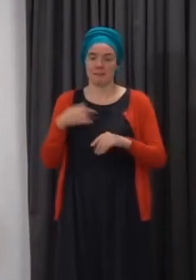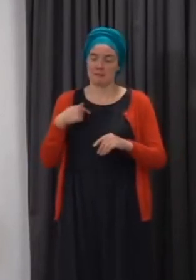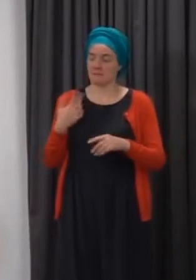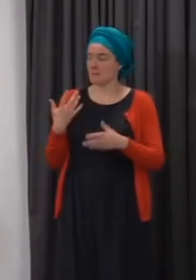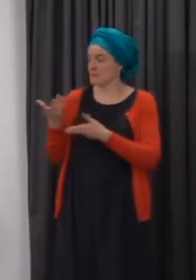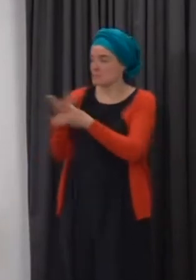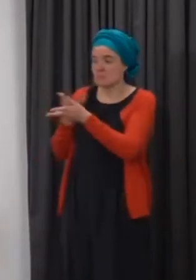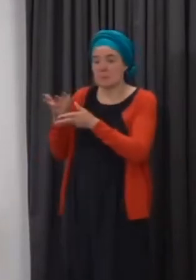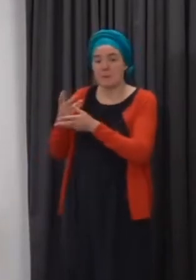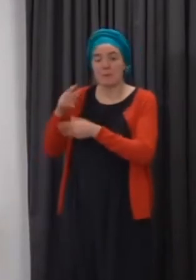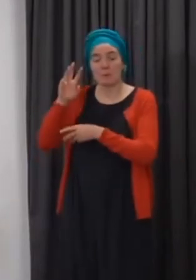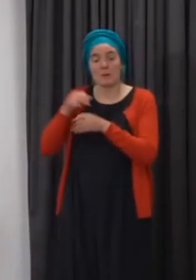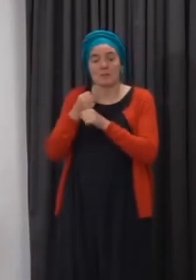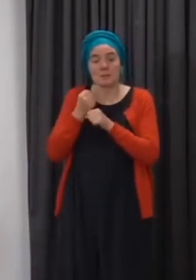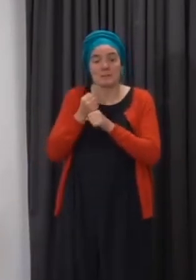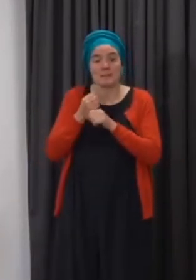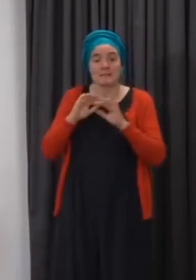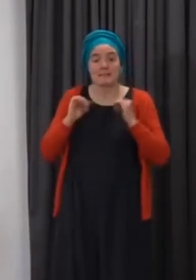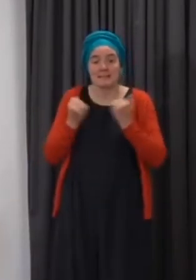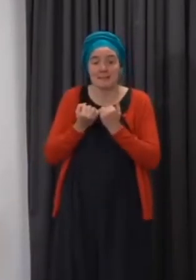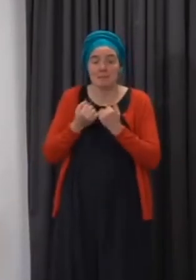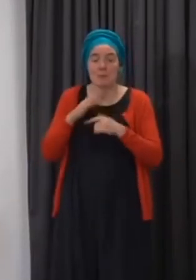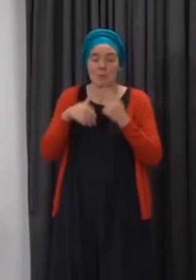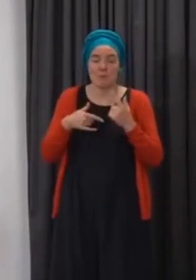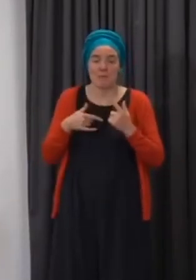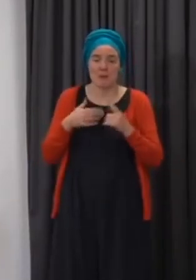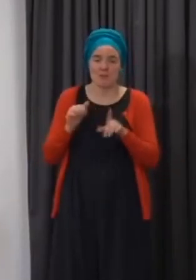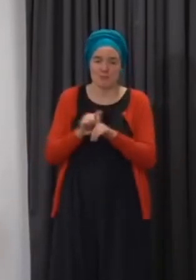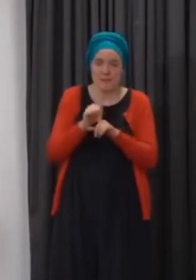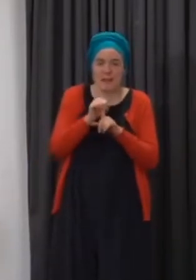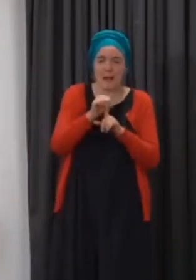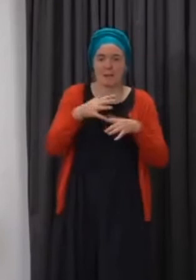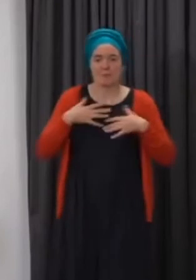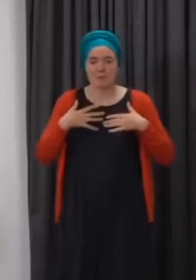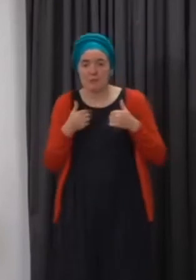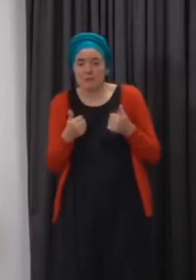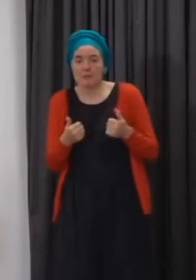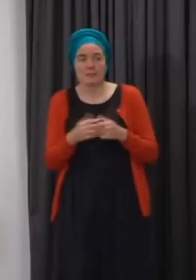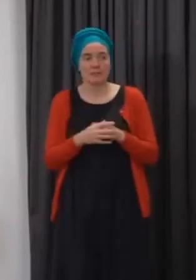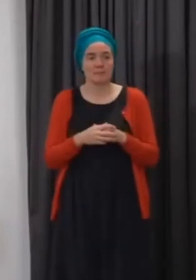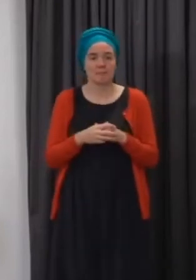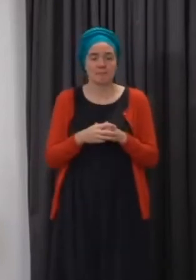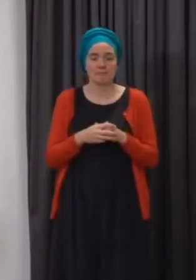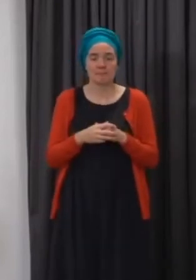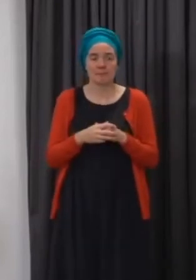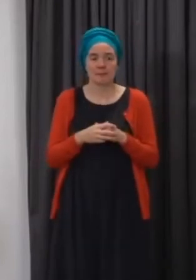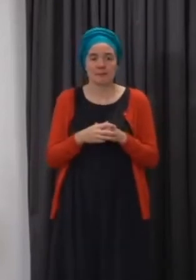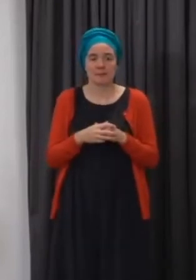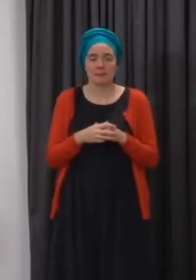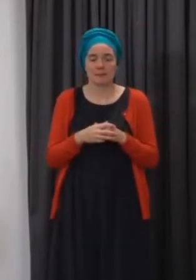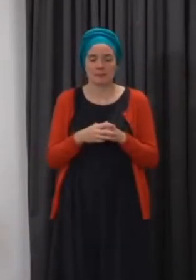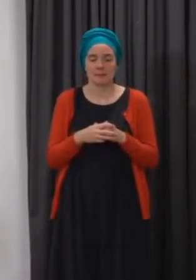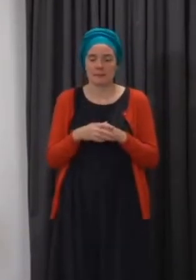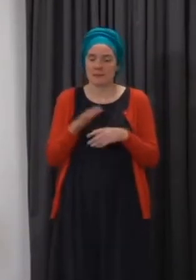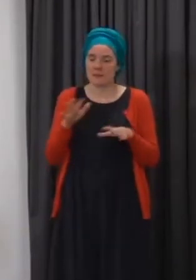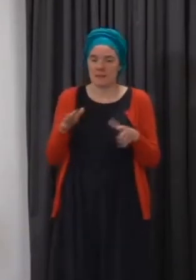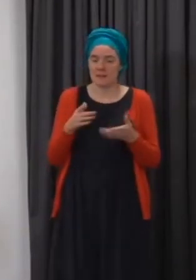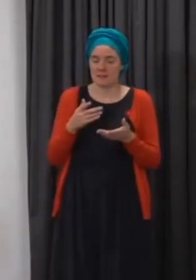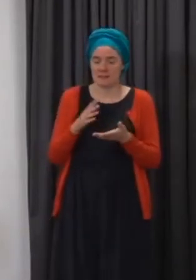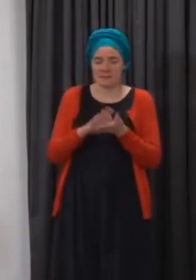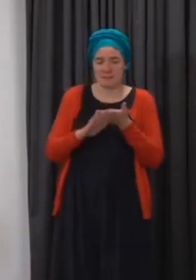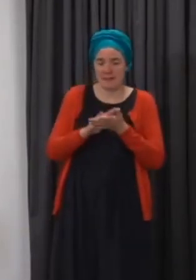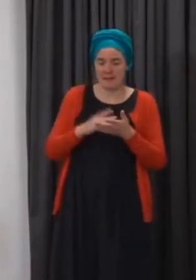about proposals around rehabilitation and recovery. And you'll be pleased to note that in that, the focus was not simply about what it meant for